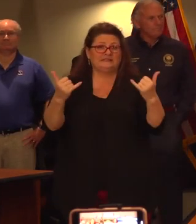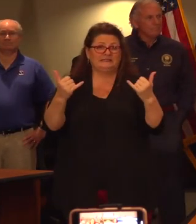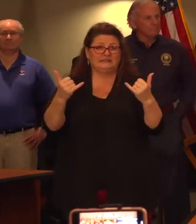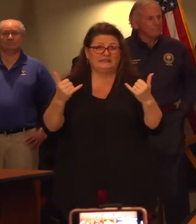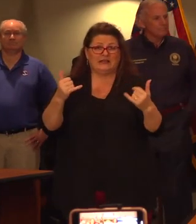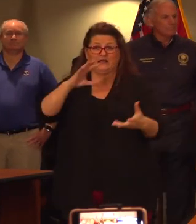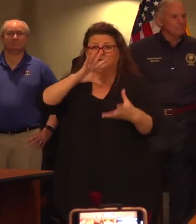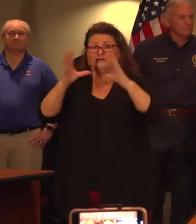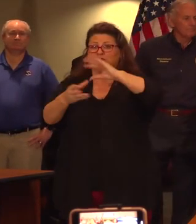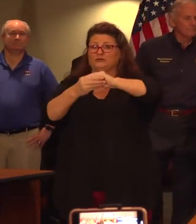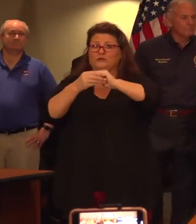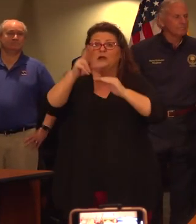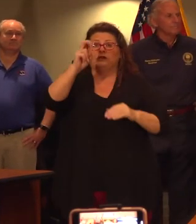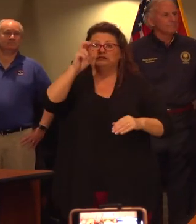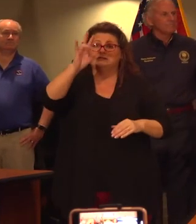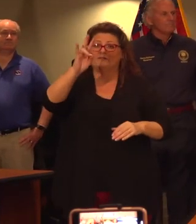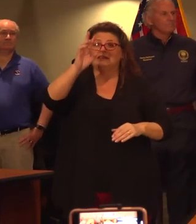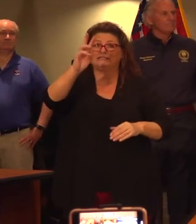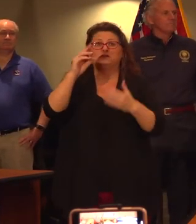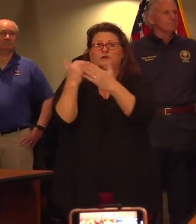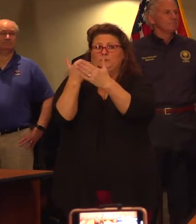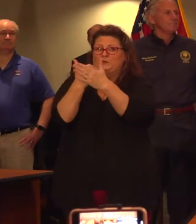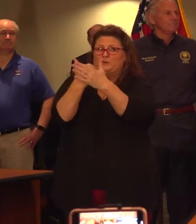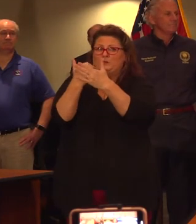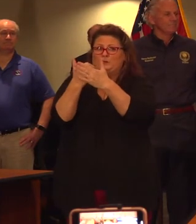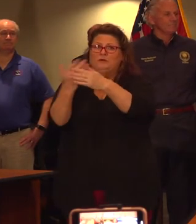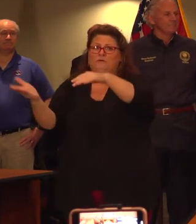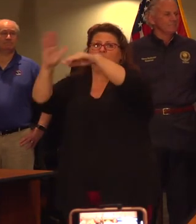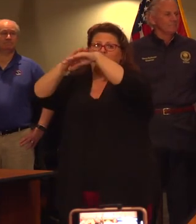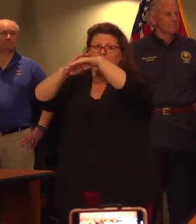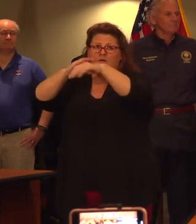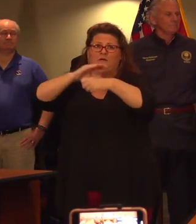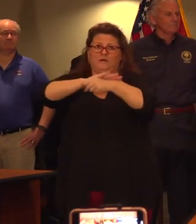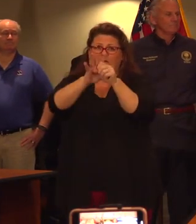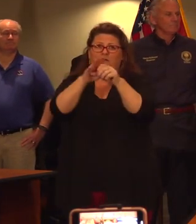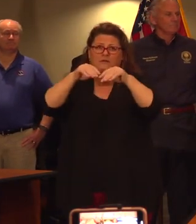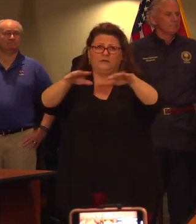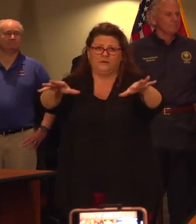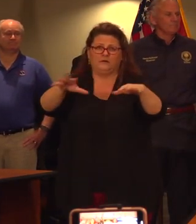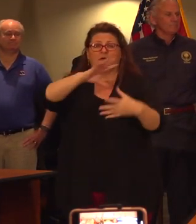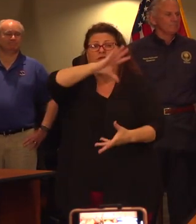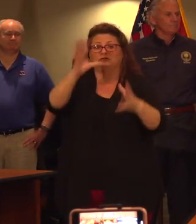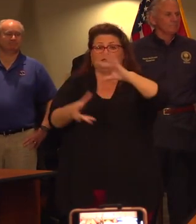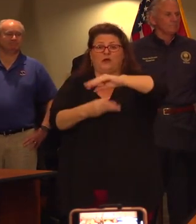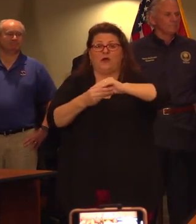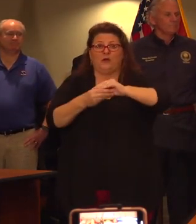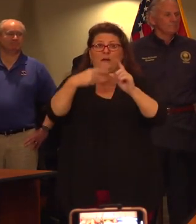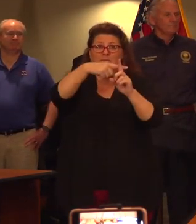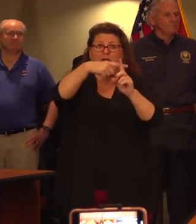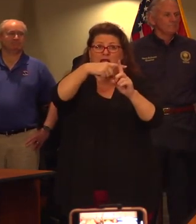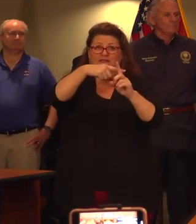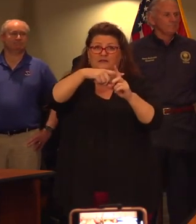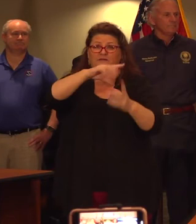reporting 276 new cases of COVID-19, which brings the total number of people who have tested positive